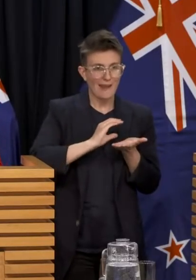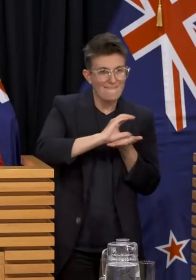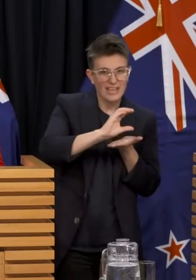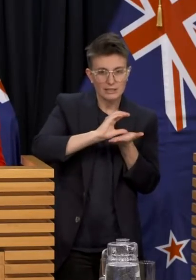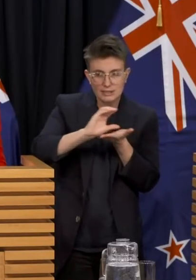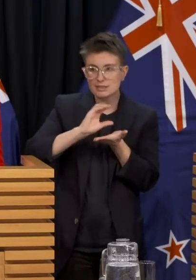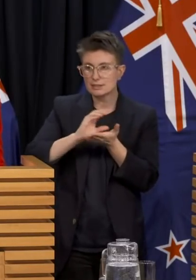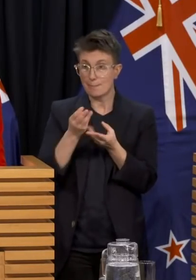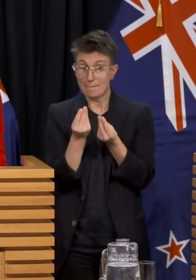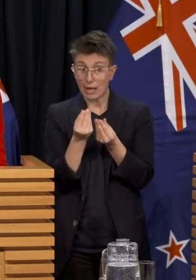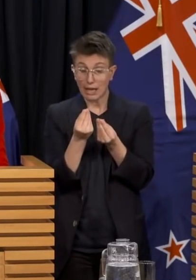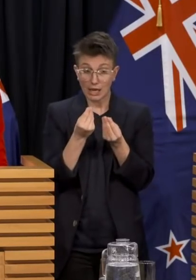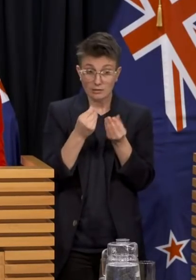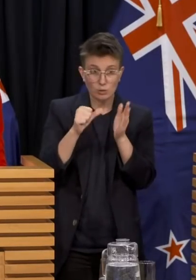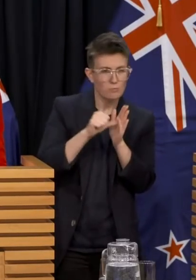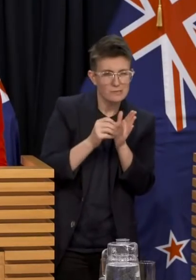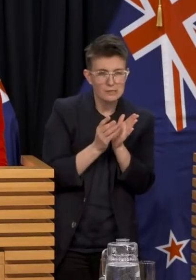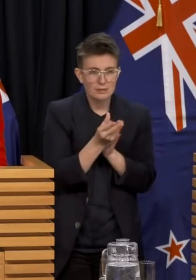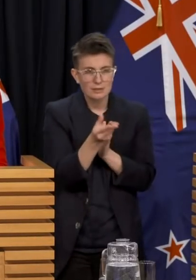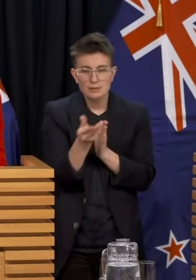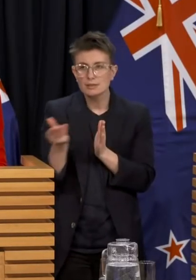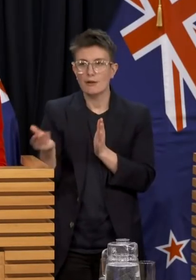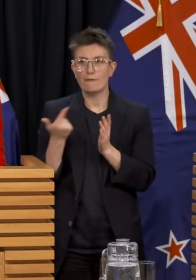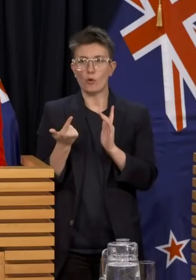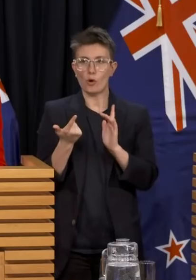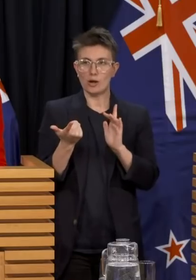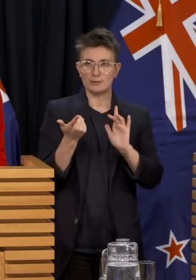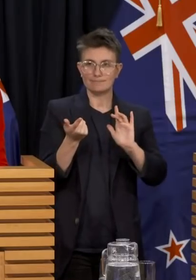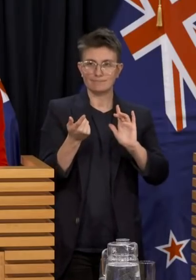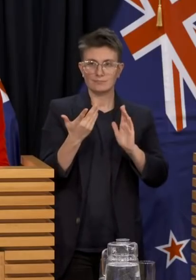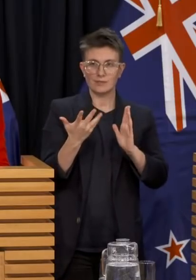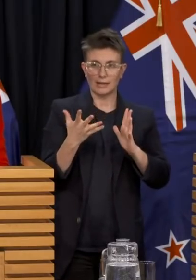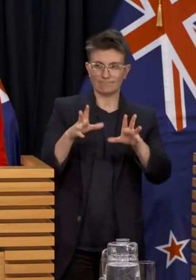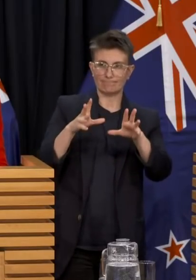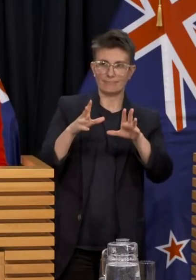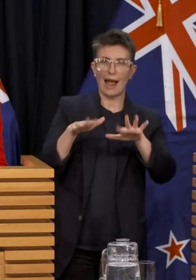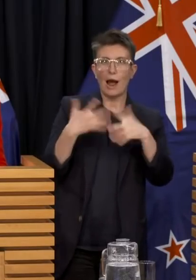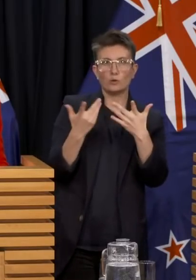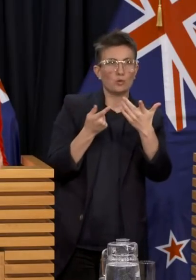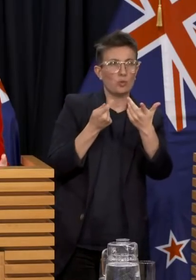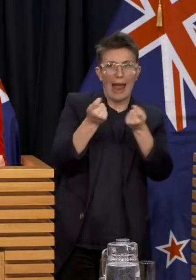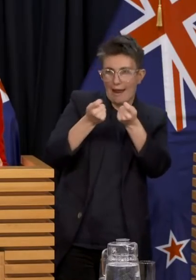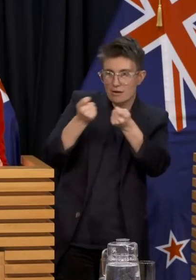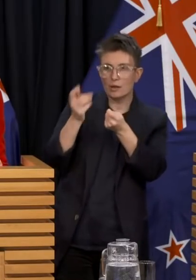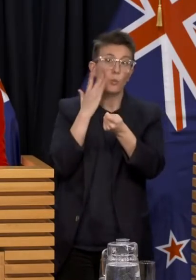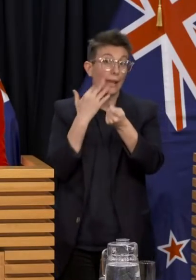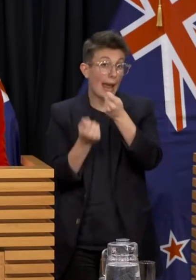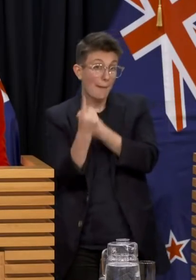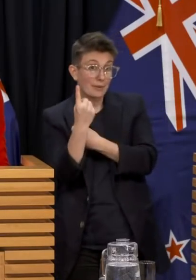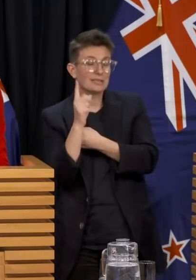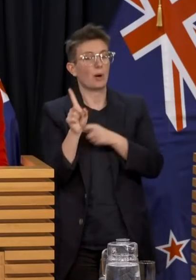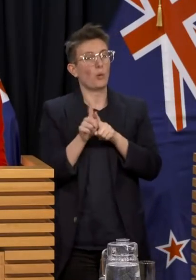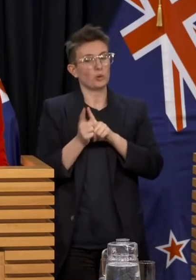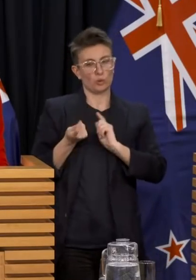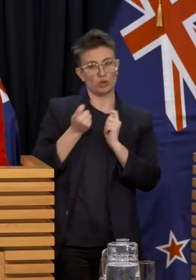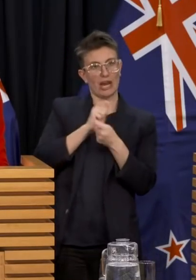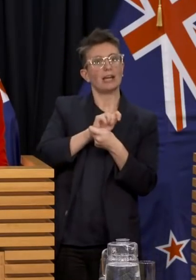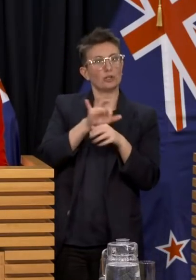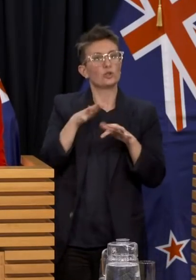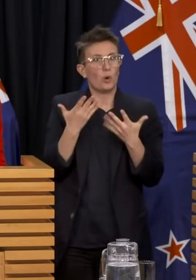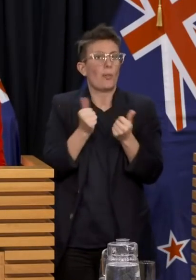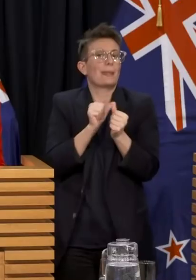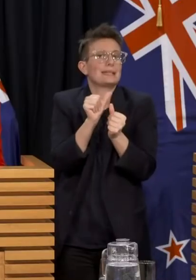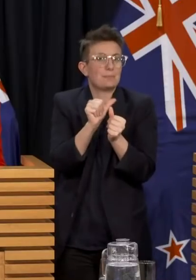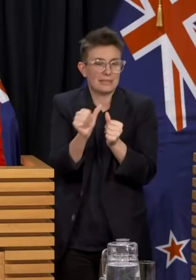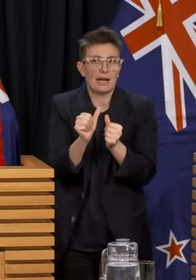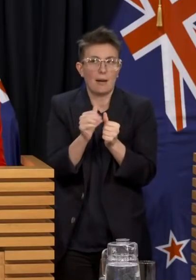mitigation, which we have, but also adaptation, as we see the full risk assessment that demonstrates there's some areas